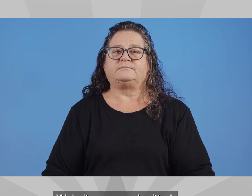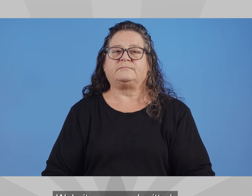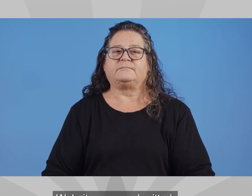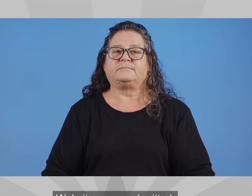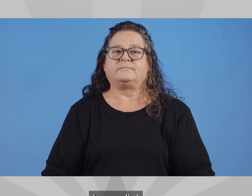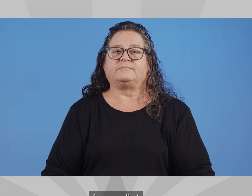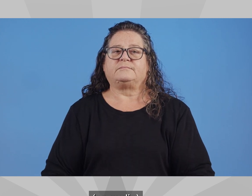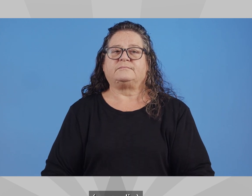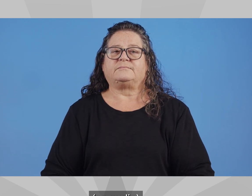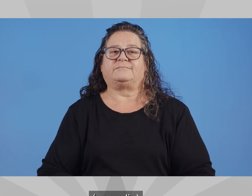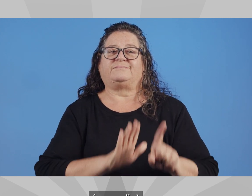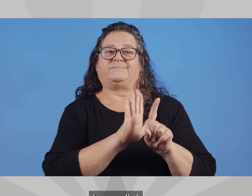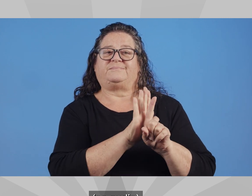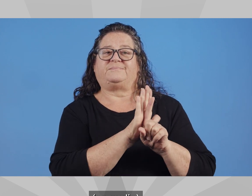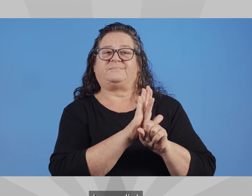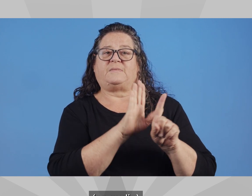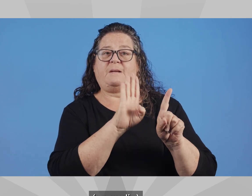none submitted.